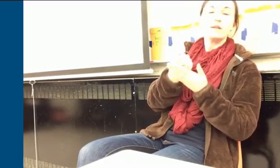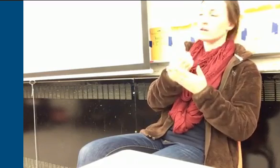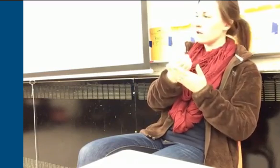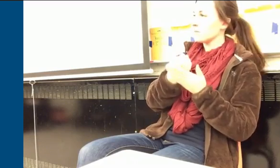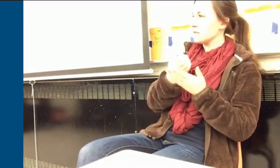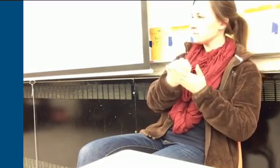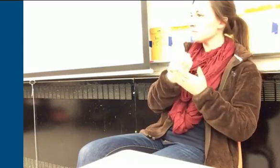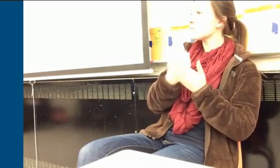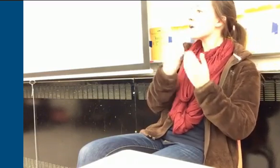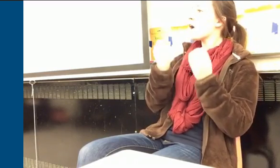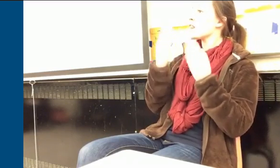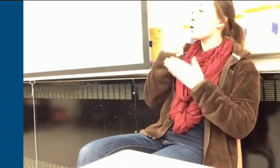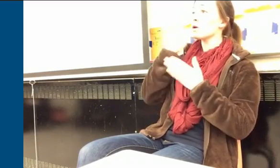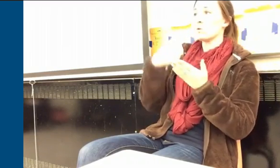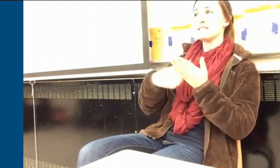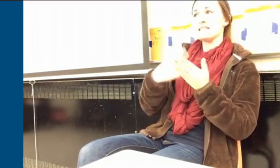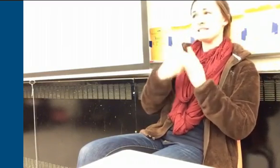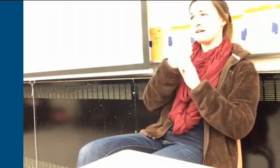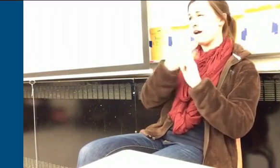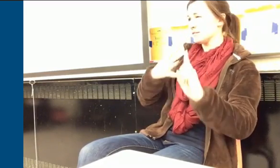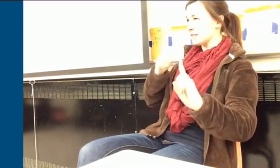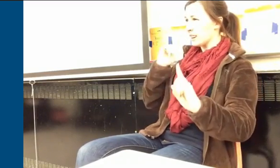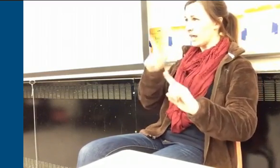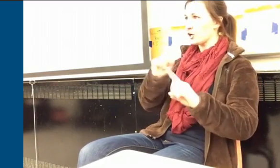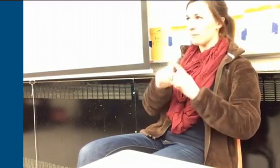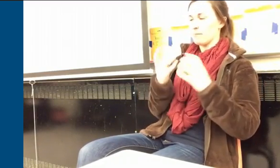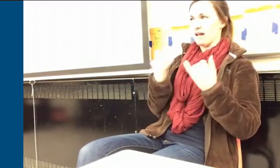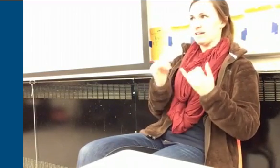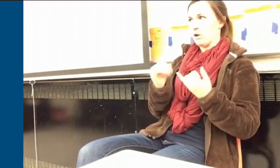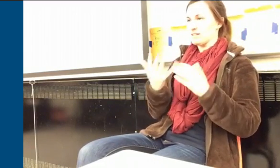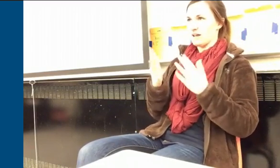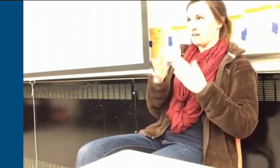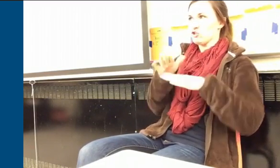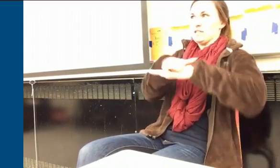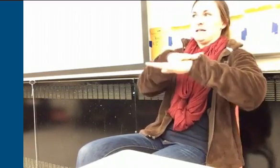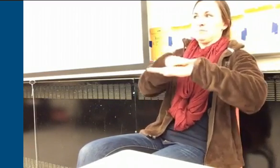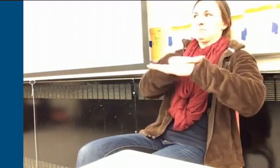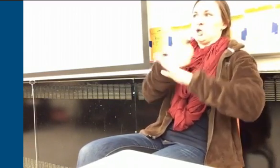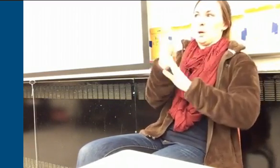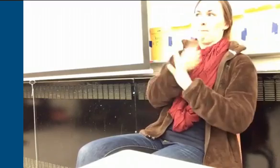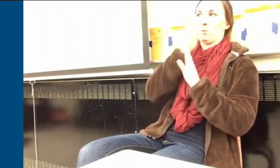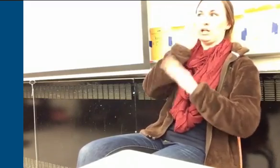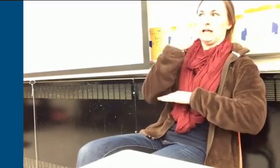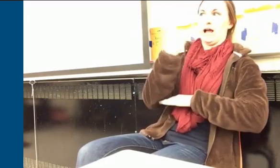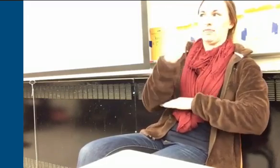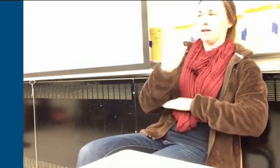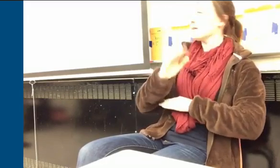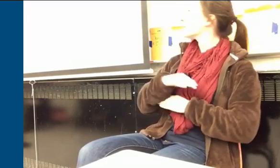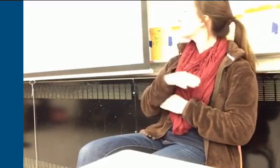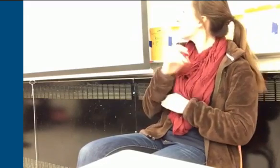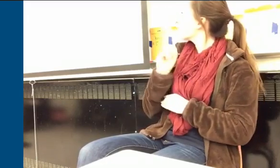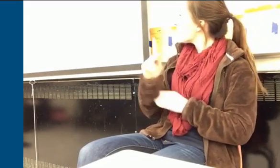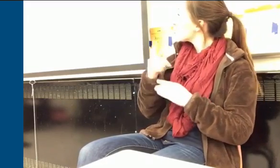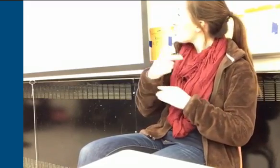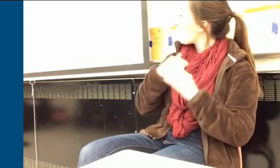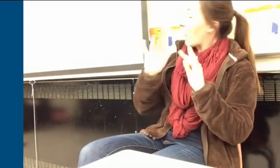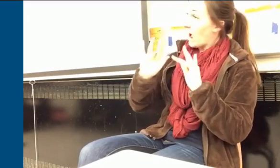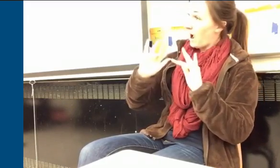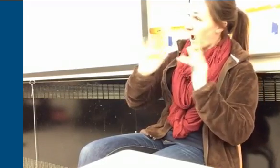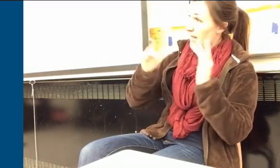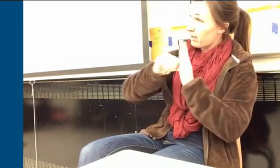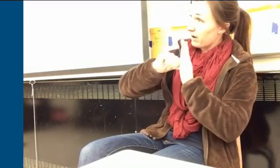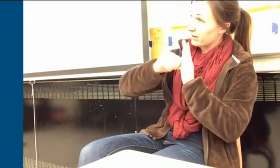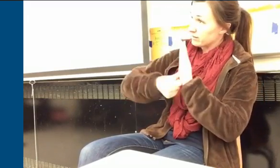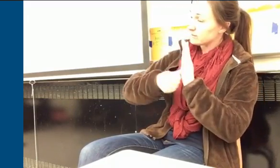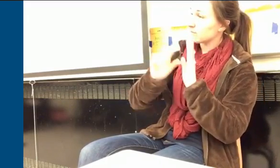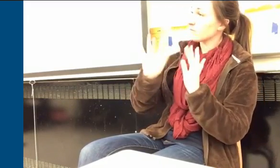going to talk about later, but this is like pre-highlighting, okay? So, what I would highlight